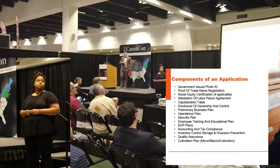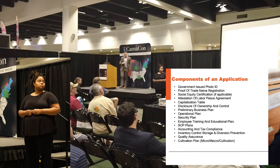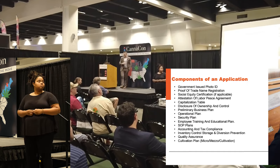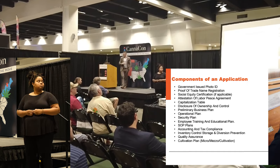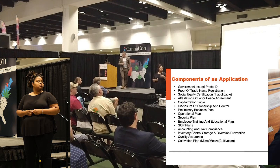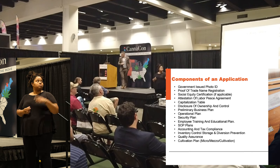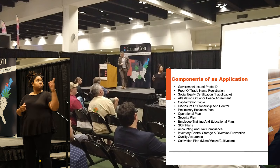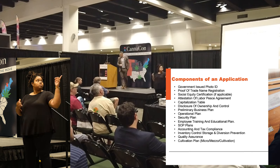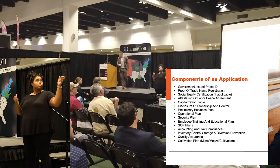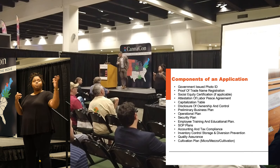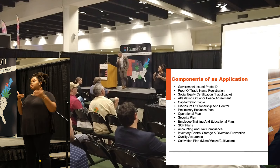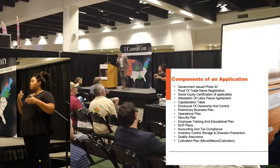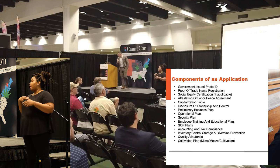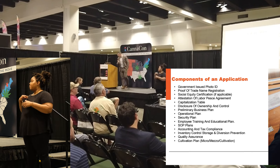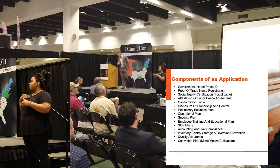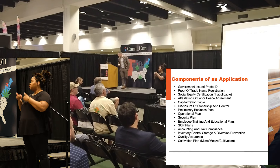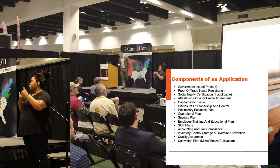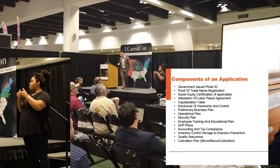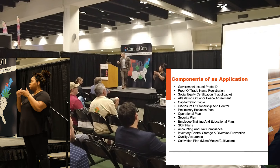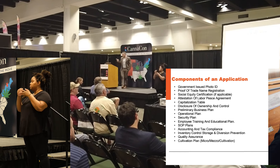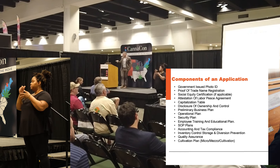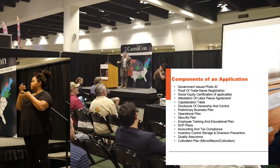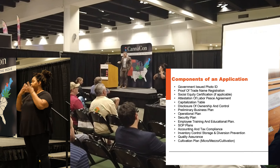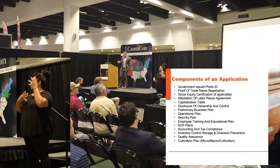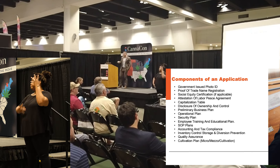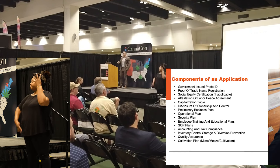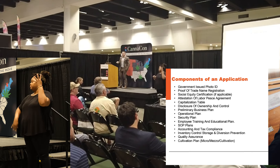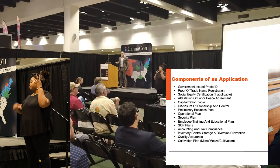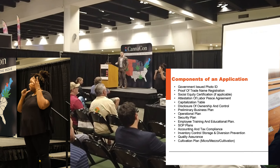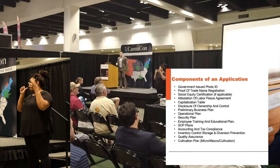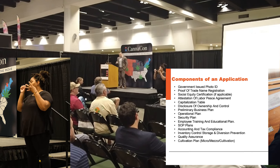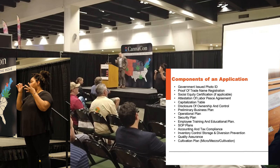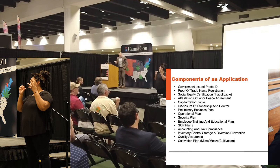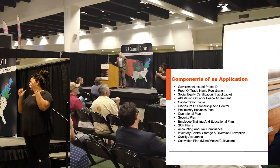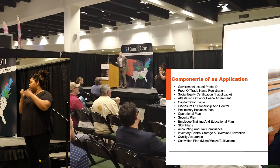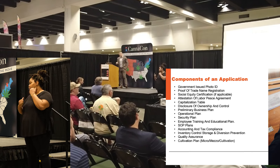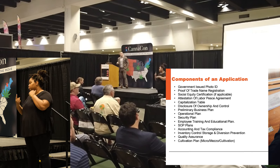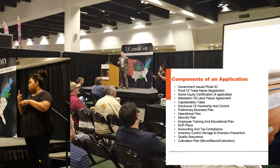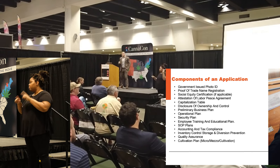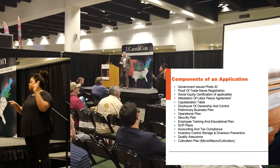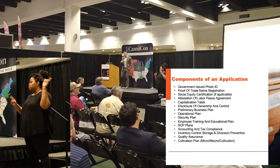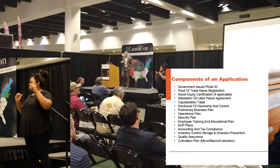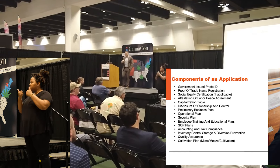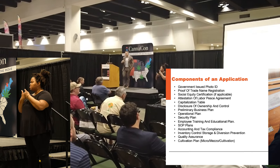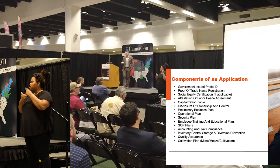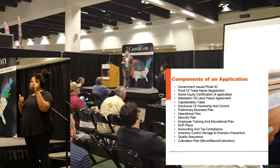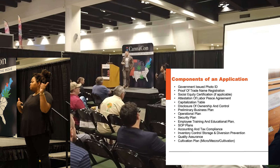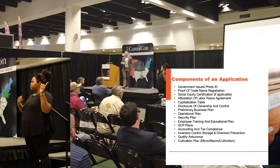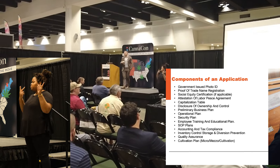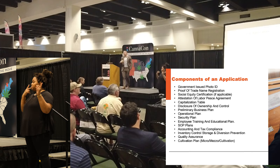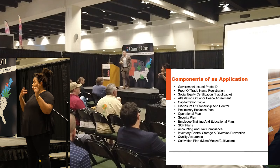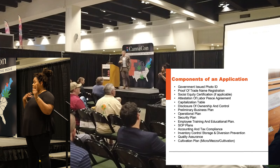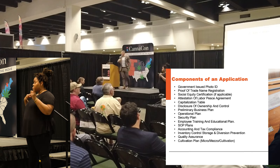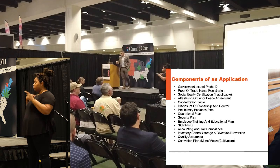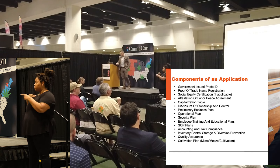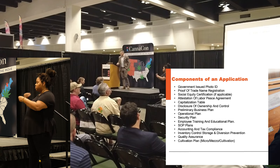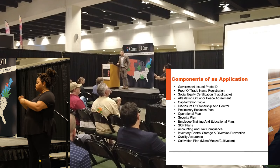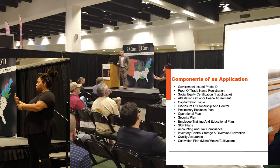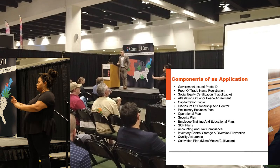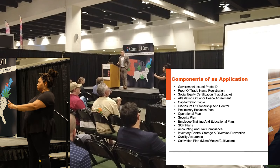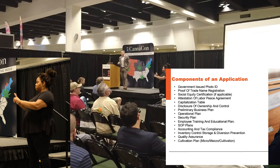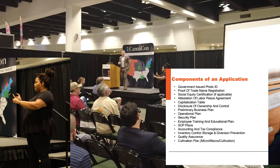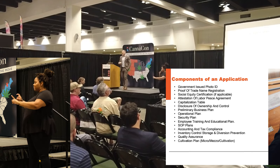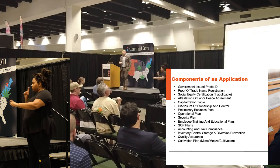Lots of components go into the application. I'm not going to list them all out, but it is a long list. And then the challenge here is that everything that we say in an application, we actually have to commit